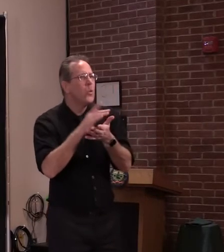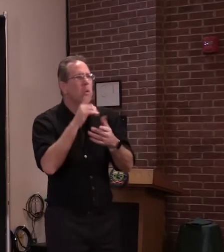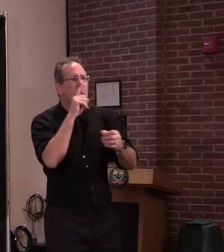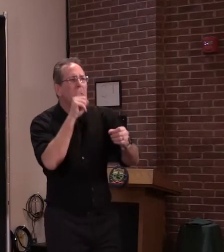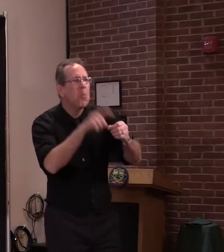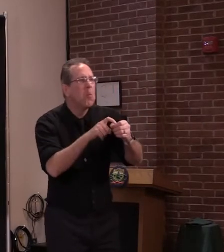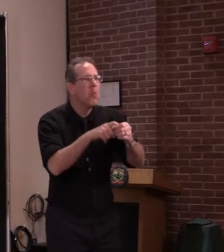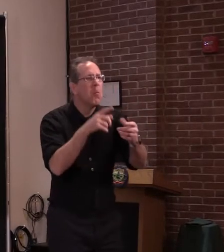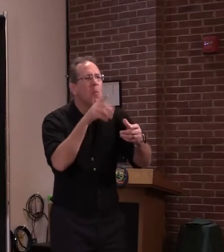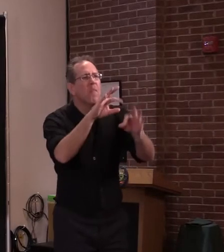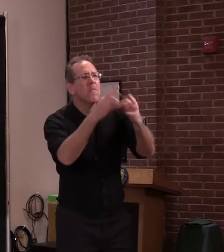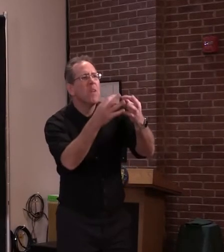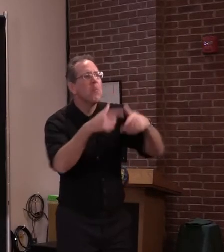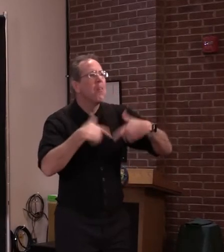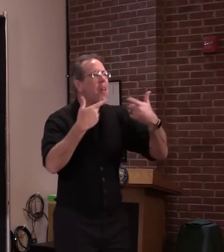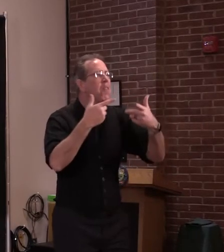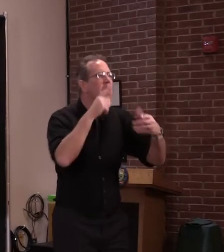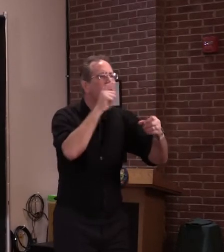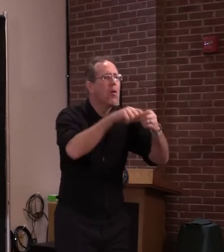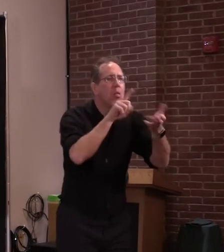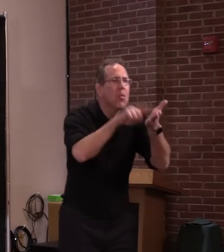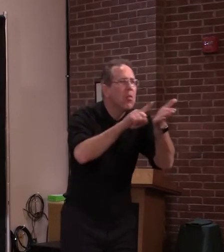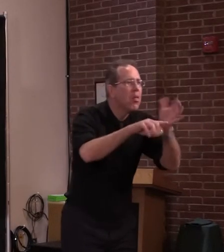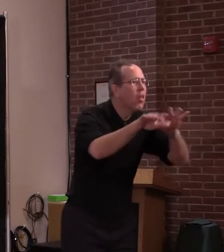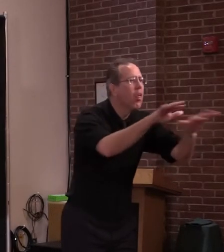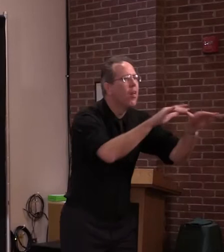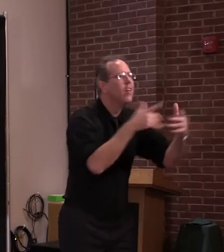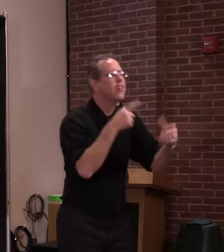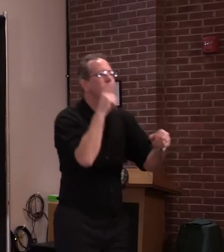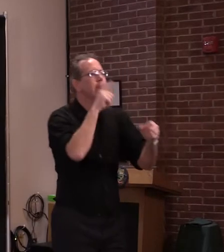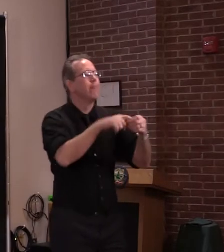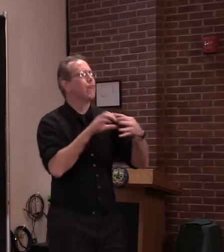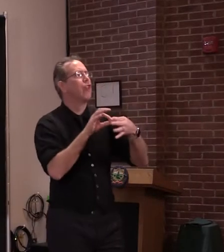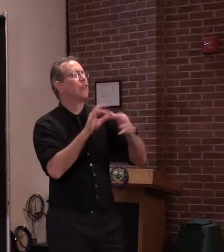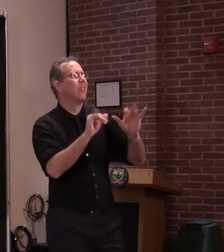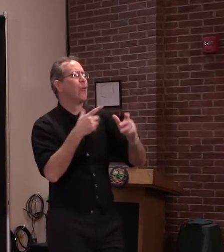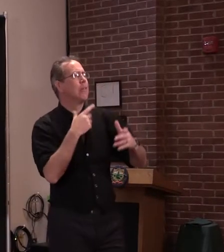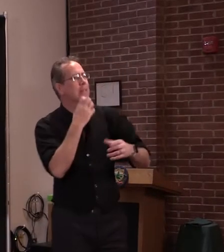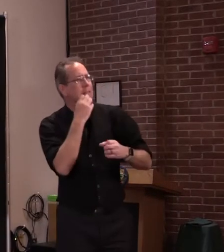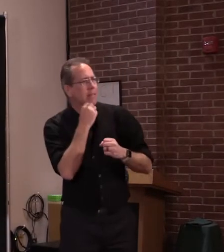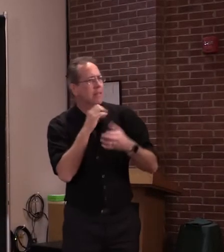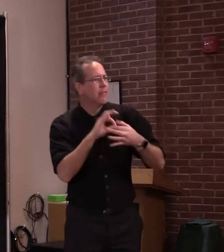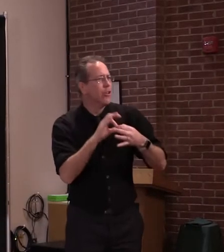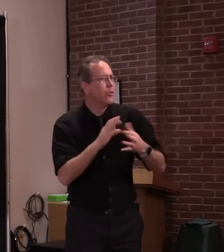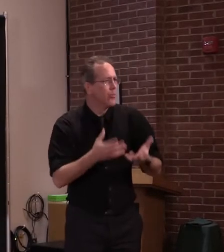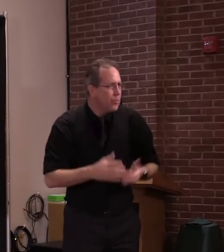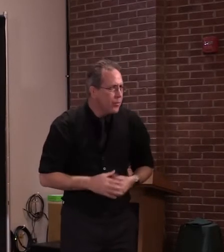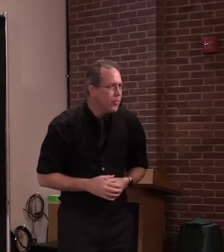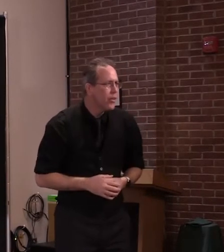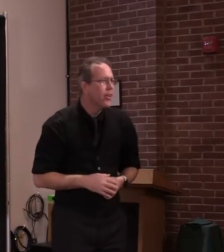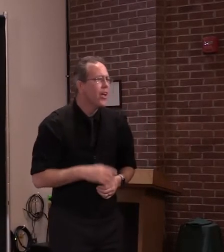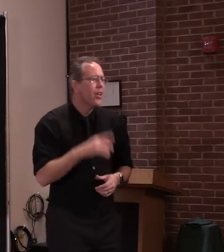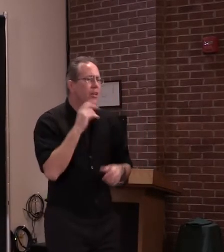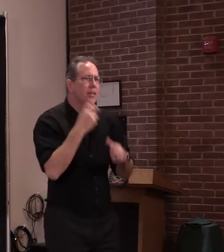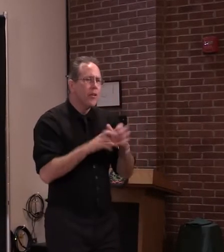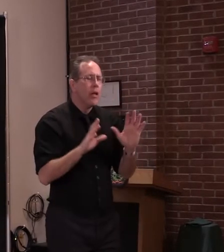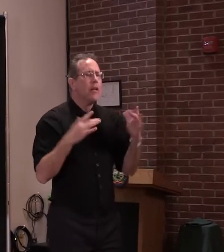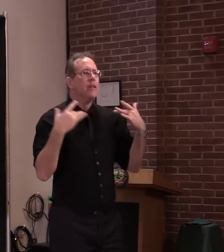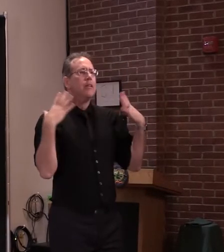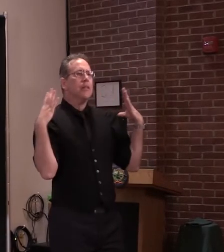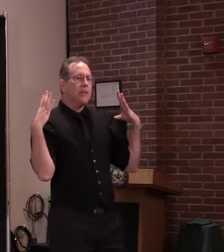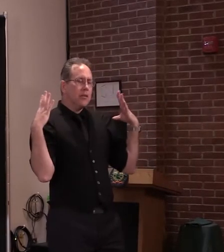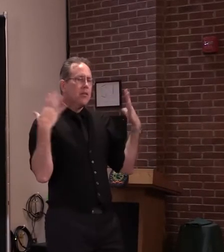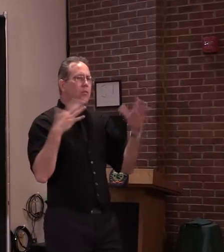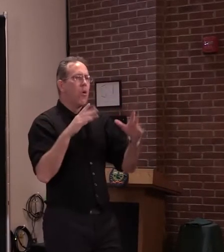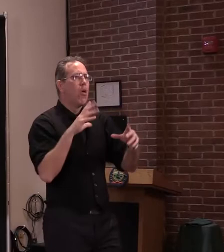we have a lot of people vaccinated. We have great vaccines, and I encourage folks to try to